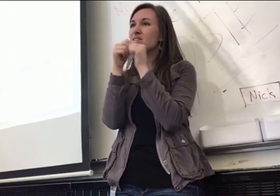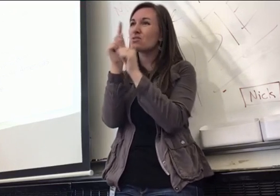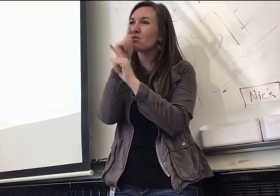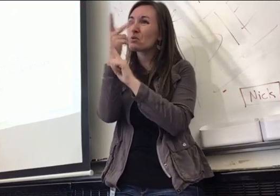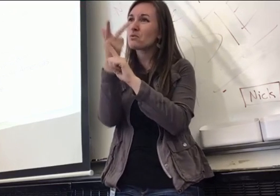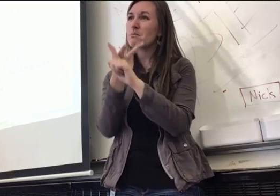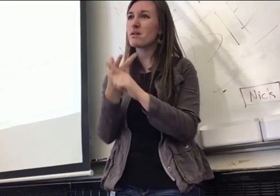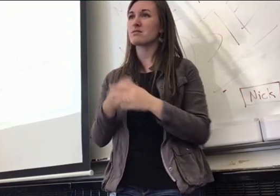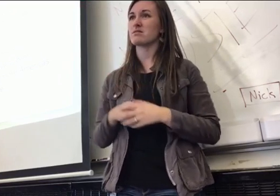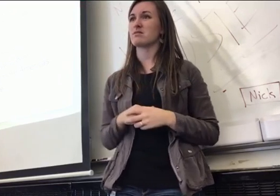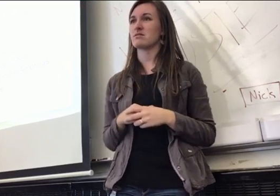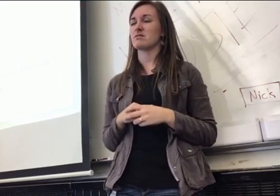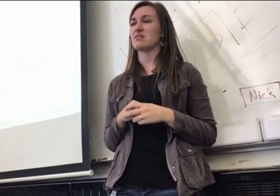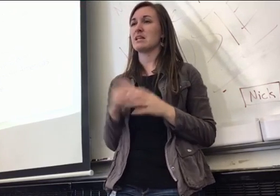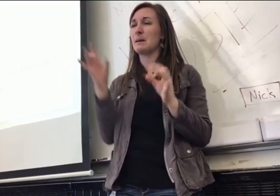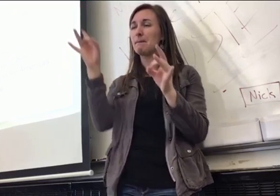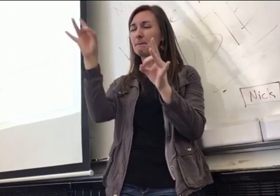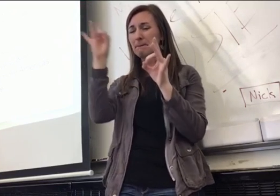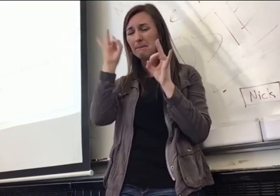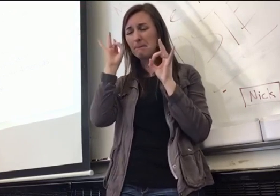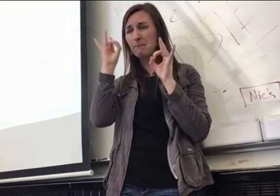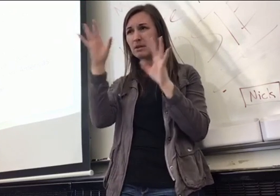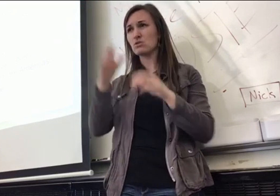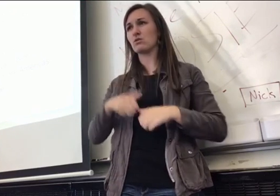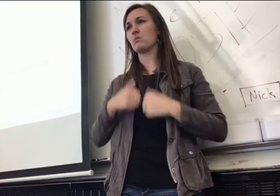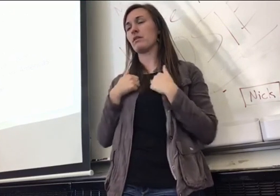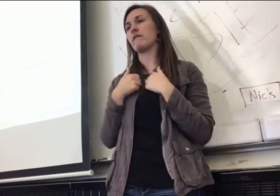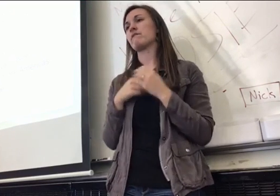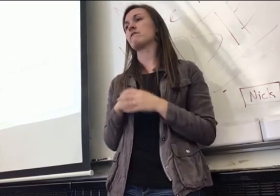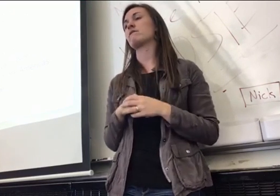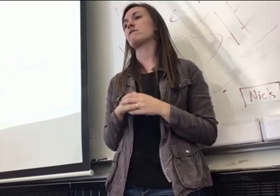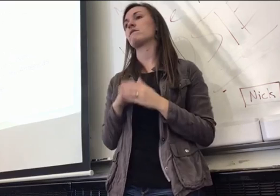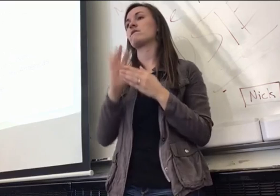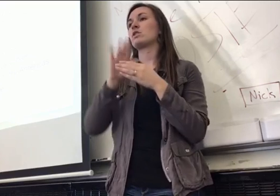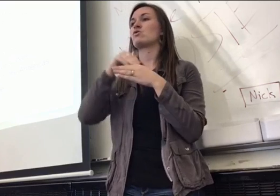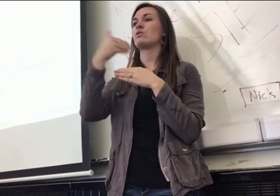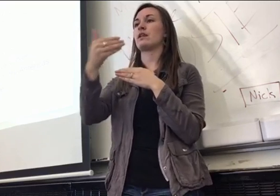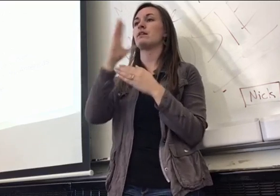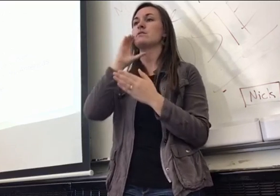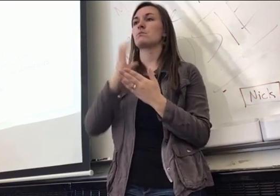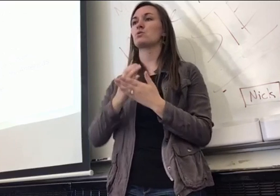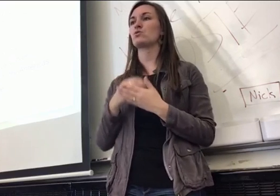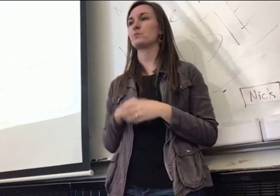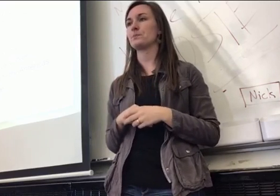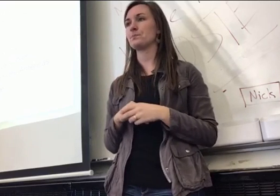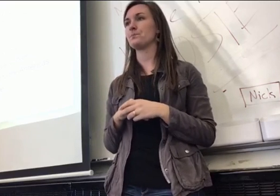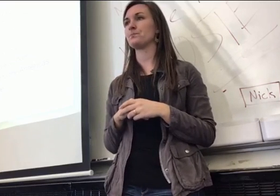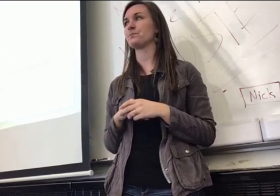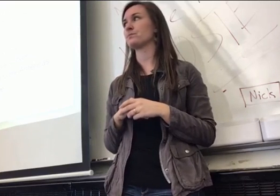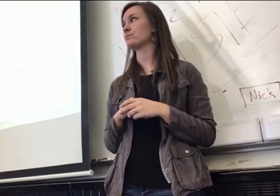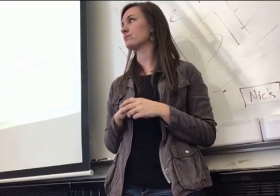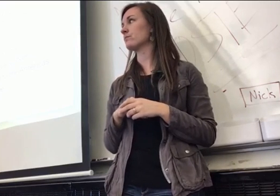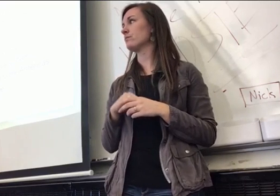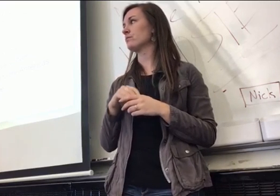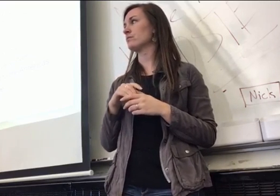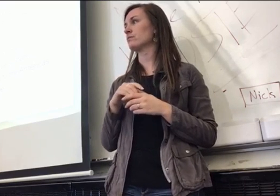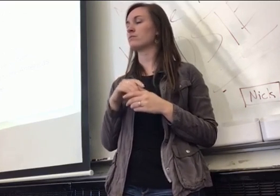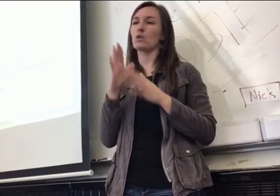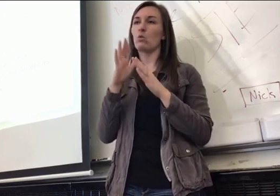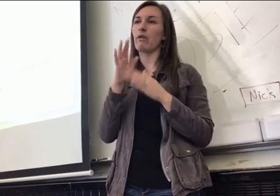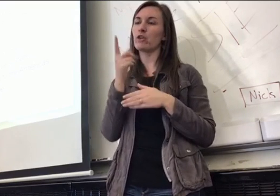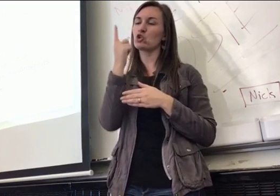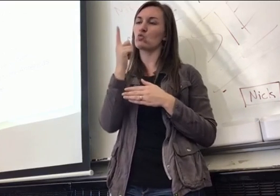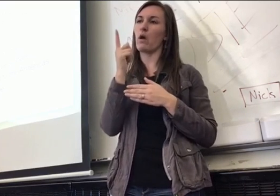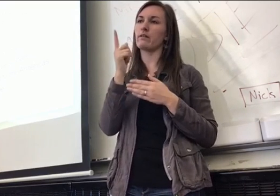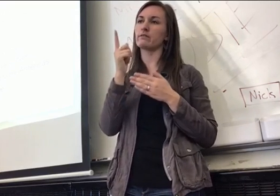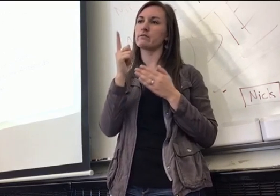months. Yeah, it's a miserable life. Go ahead and flip to the next picture. Which, there's a blank page. Go past the blank